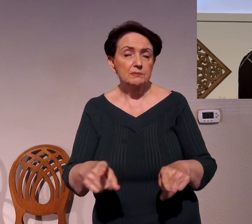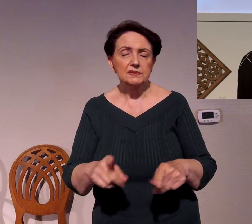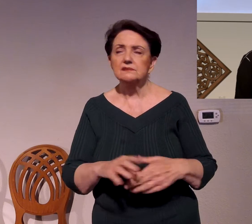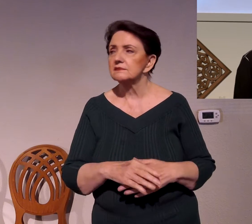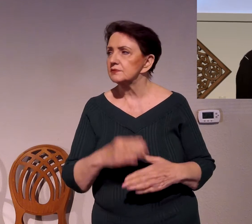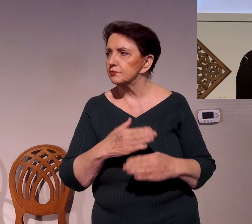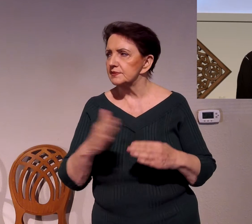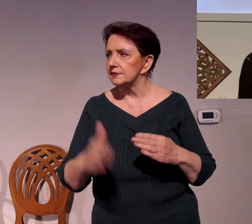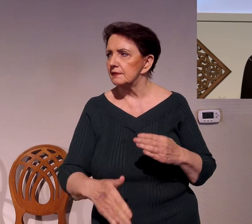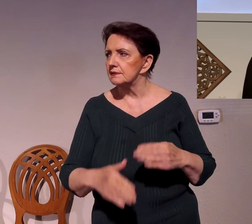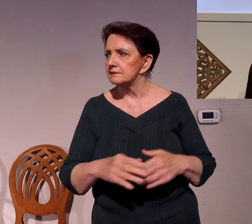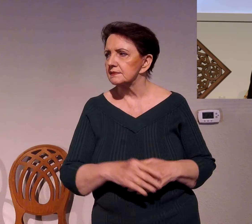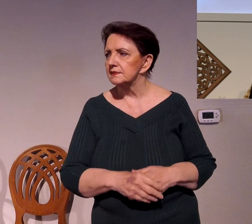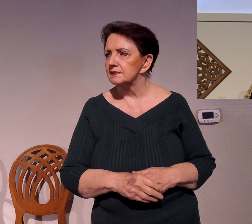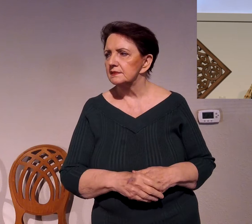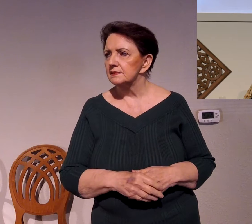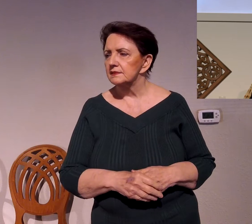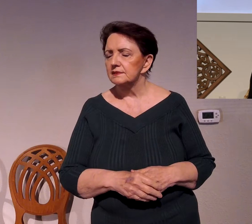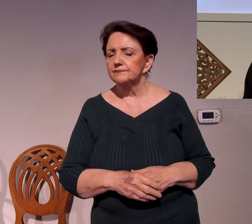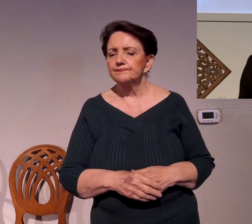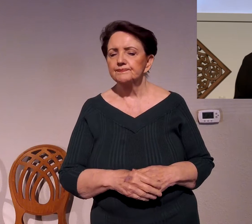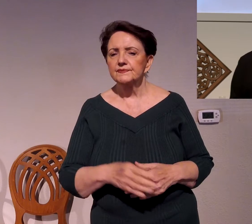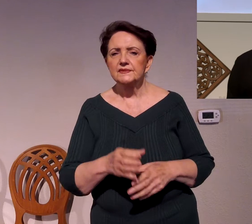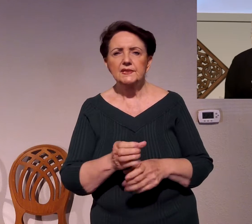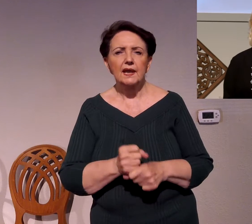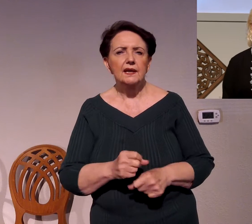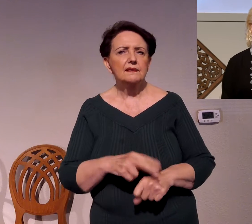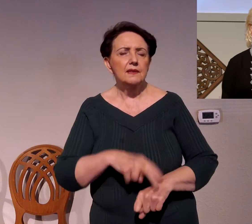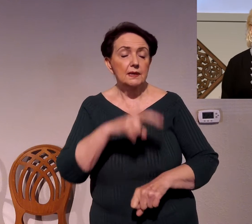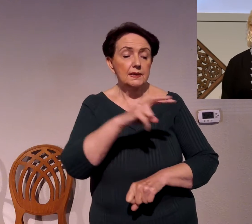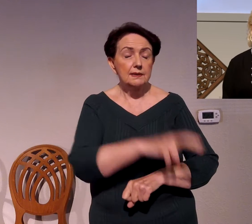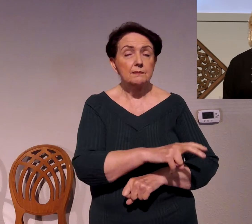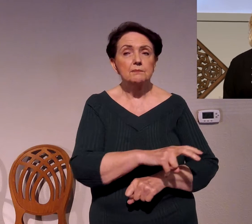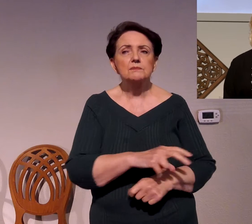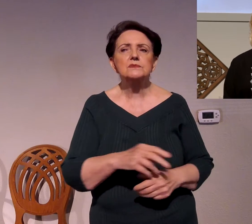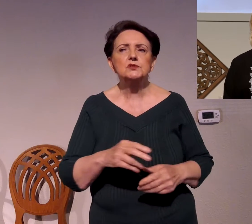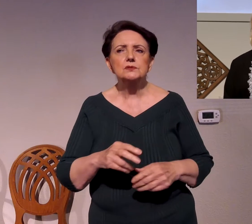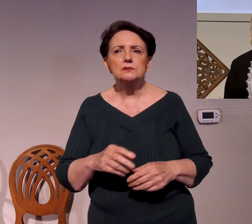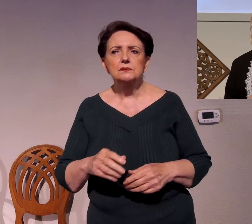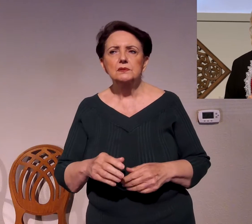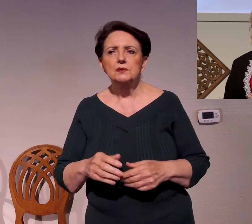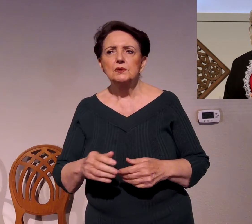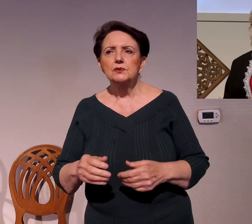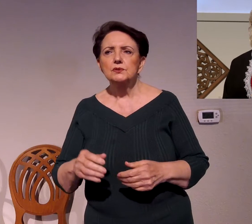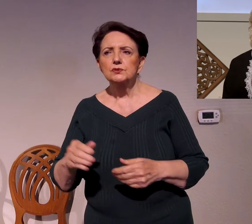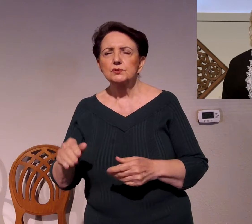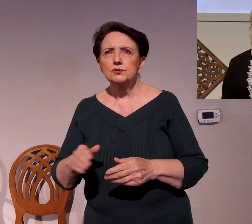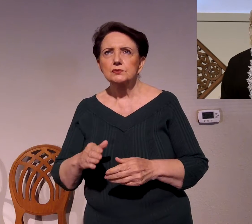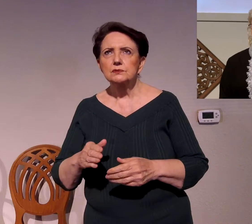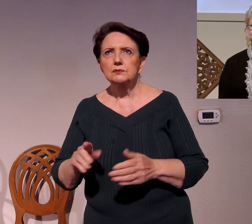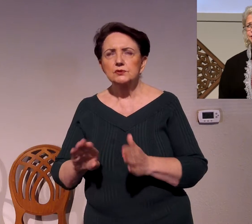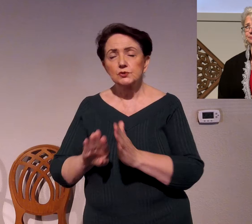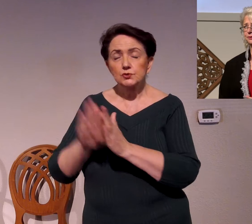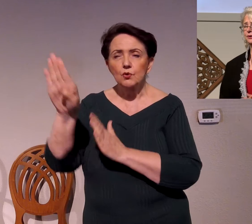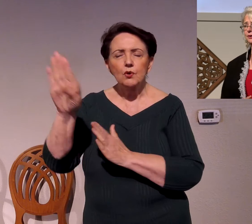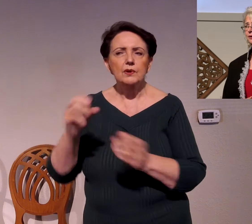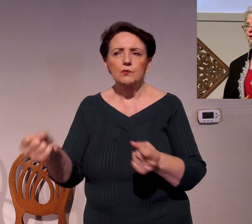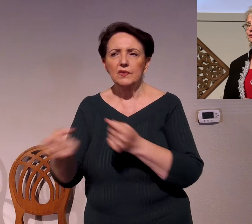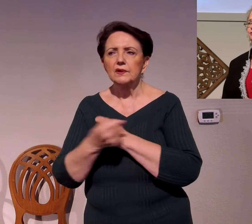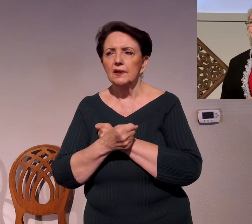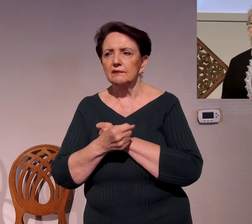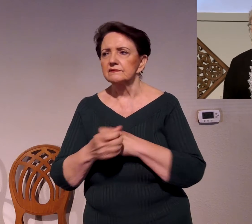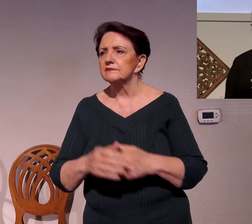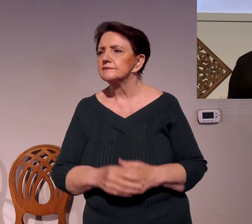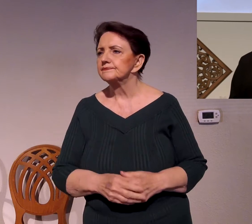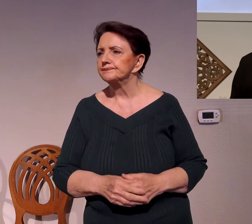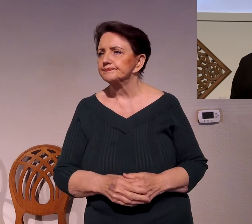byproduct. Taking the leap, soaring with love. So how do you make the leap? How do